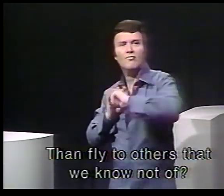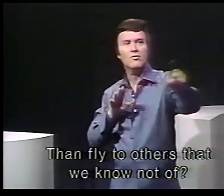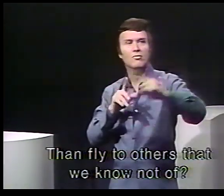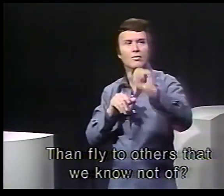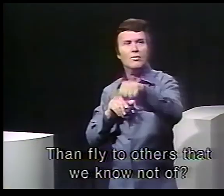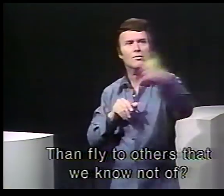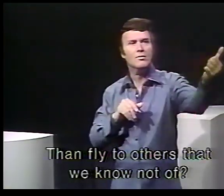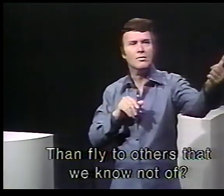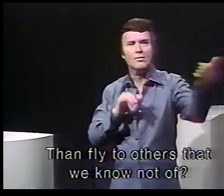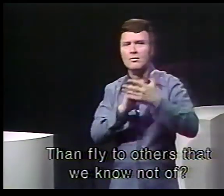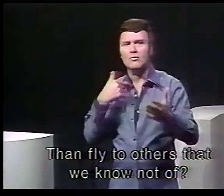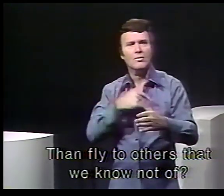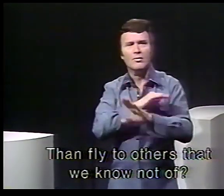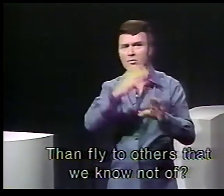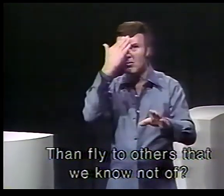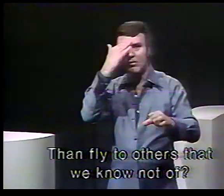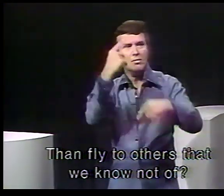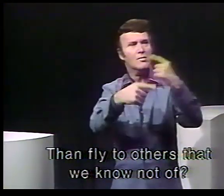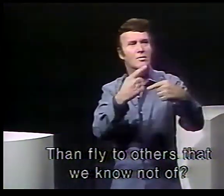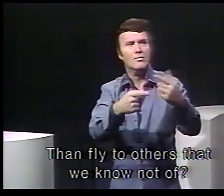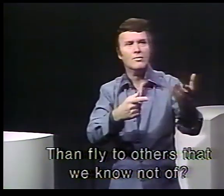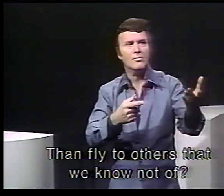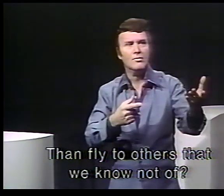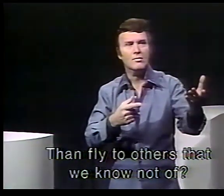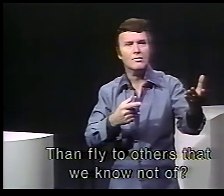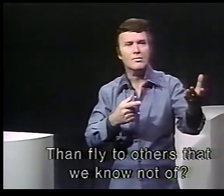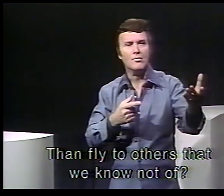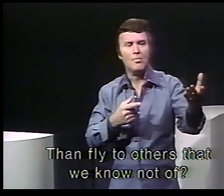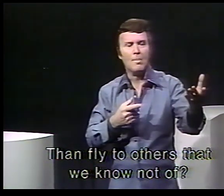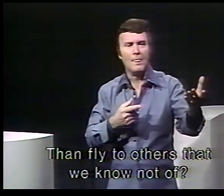than fly to others that we know not of.